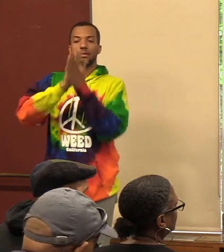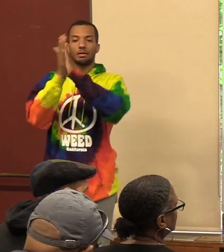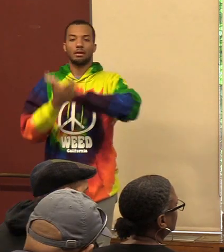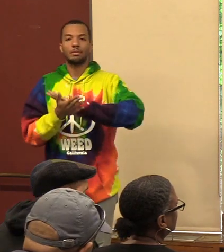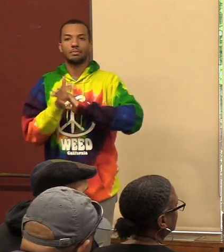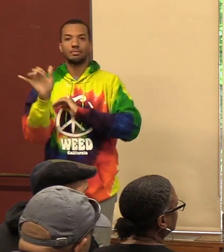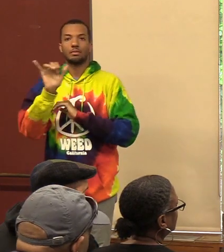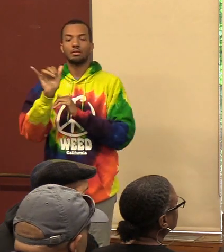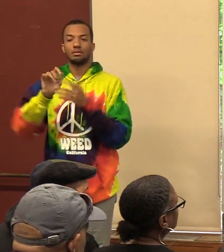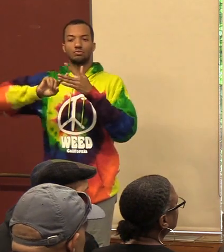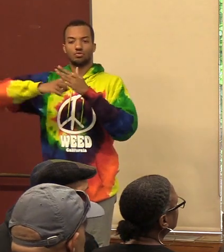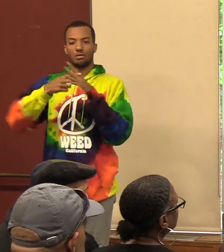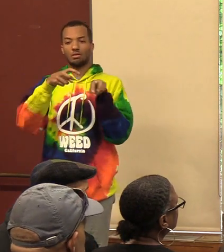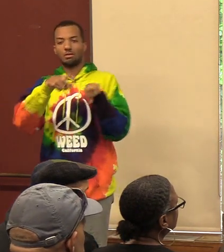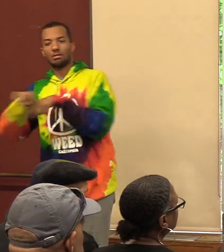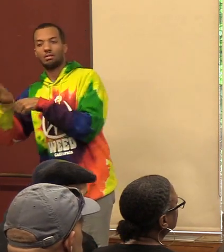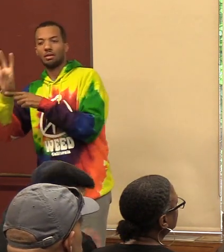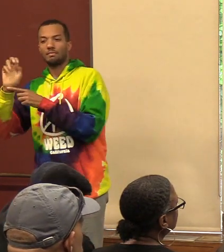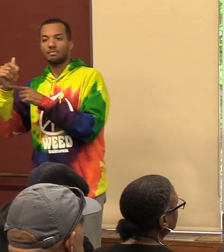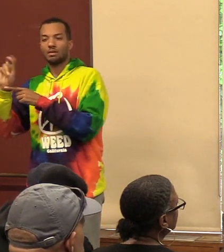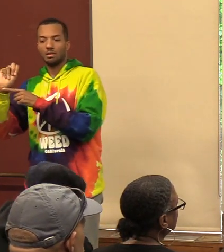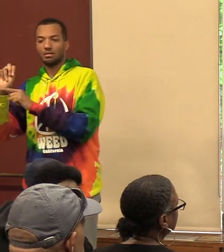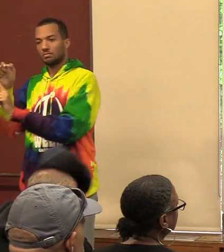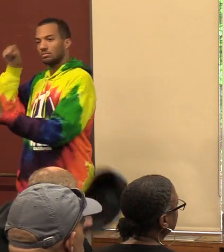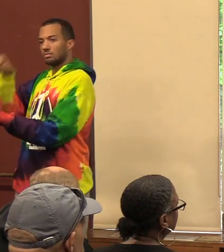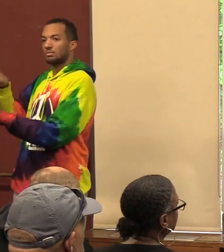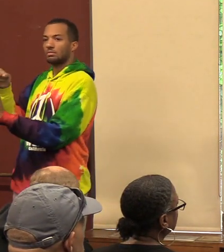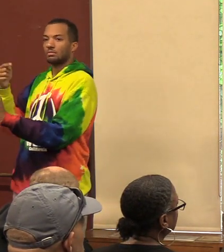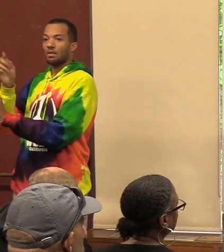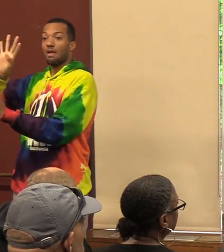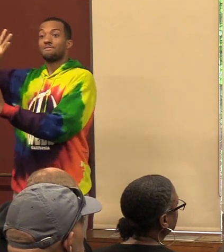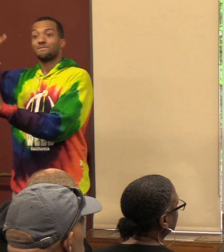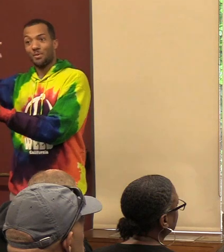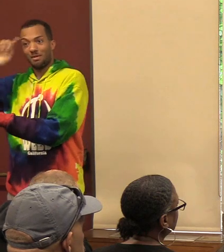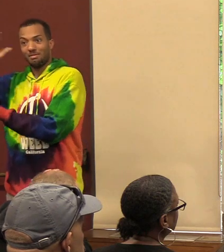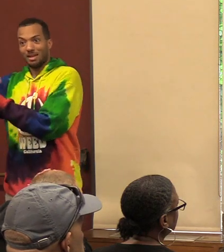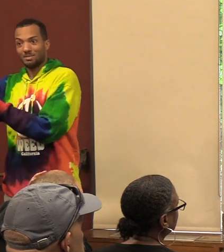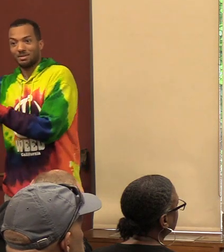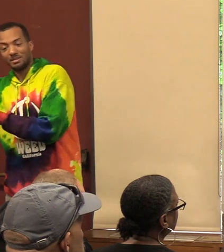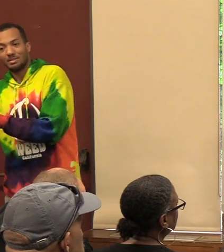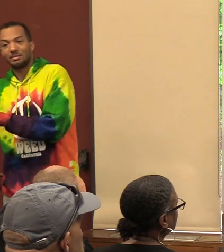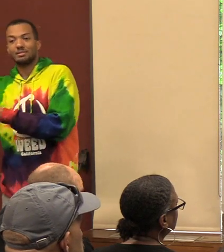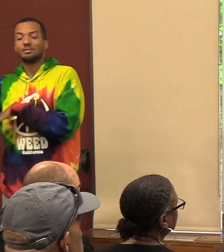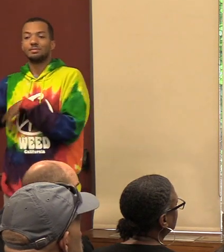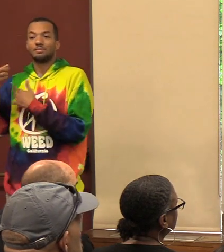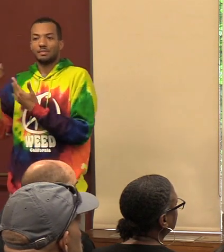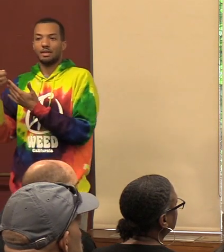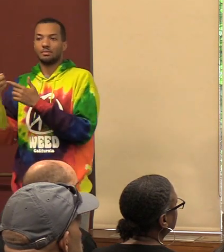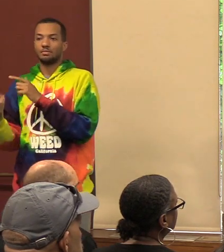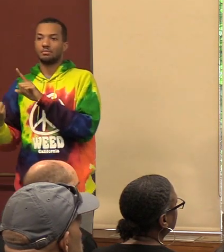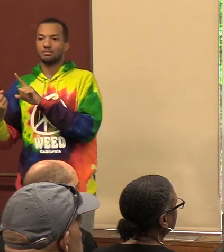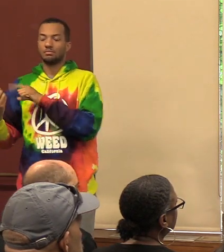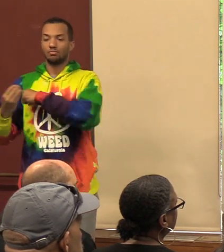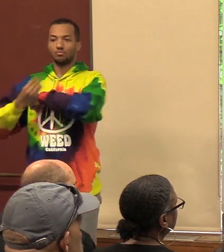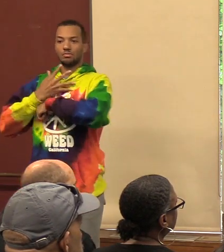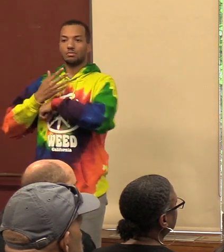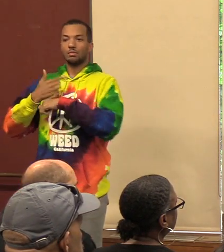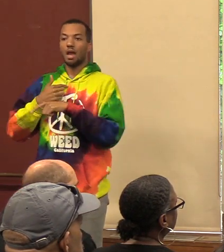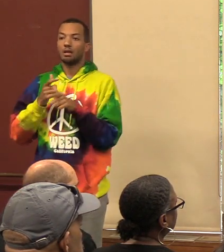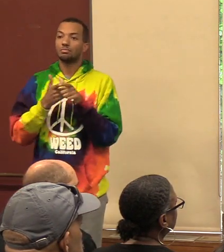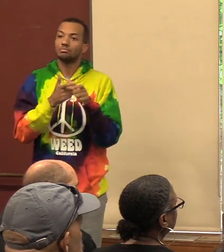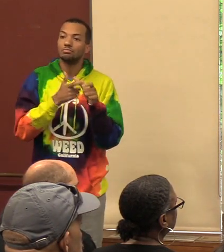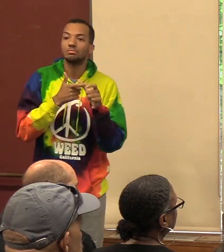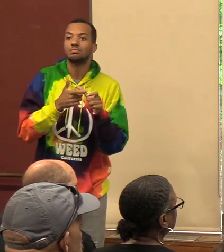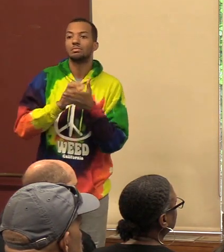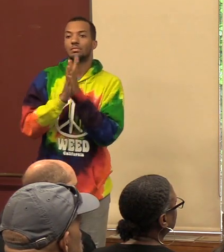got on this vegan journey. This fourth guy is the one that got me to running. He took me up to Griffith